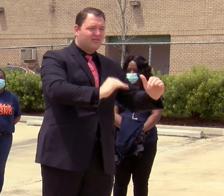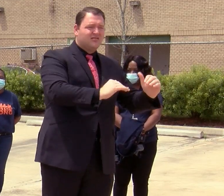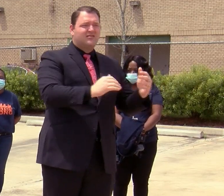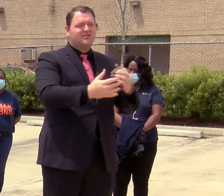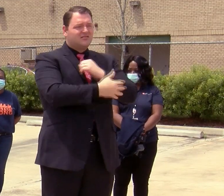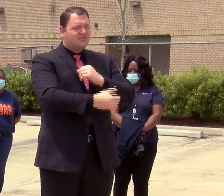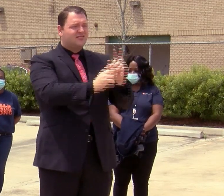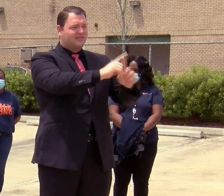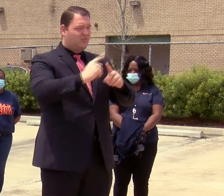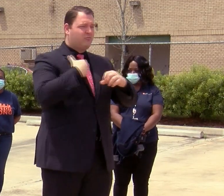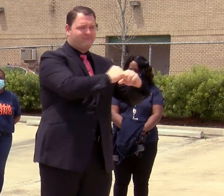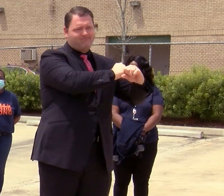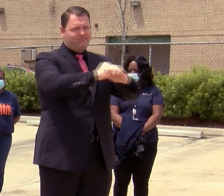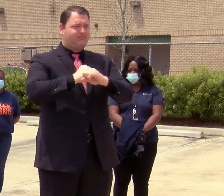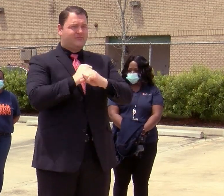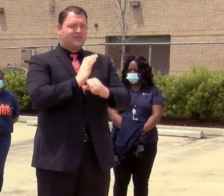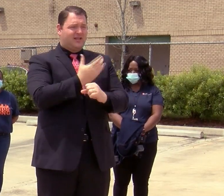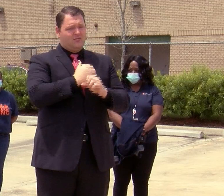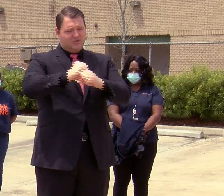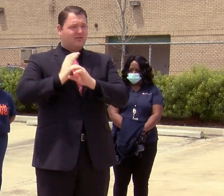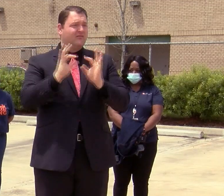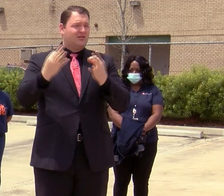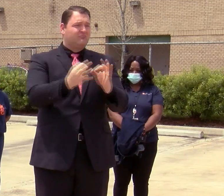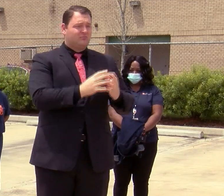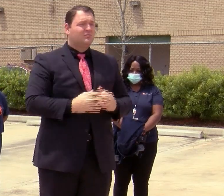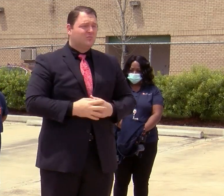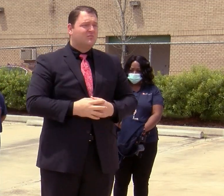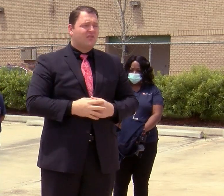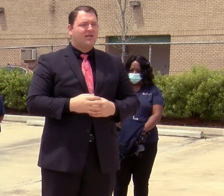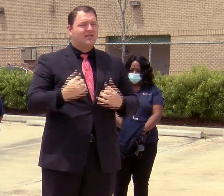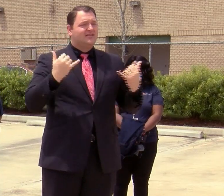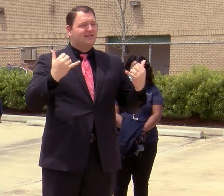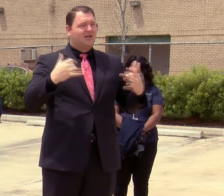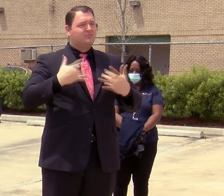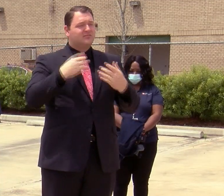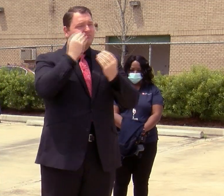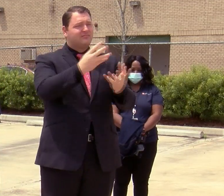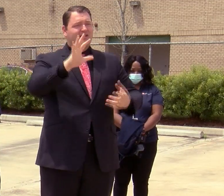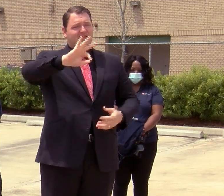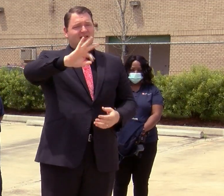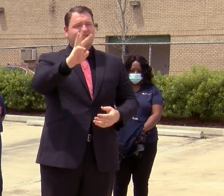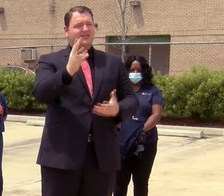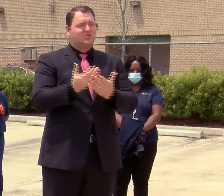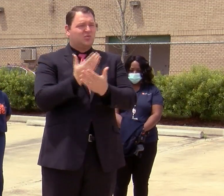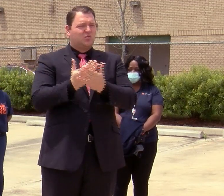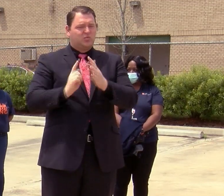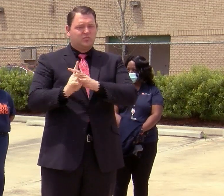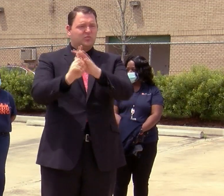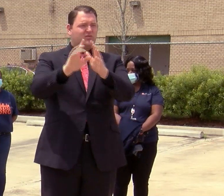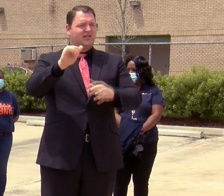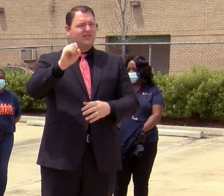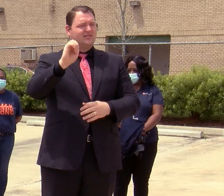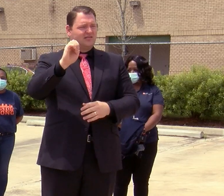families. As of today, the numbers for today, we are reporting 96 new cases of